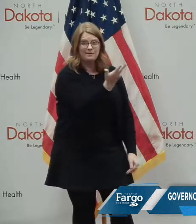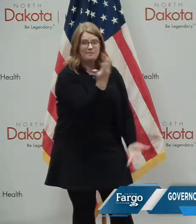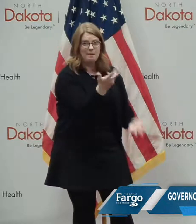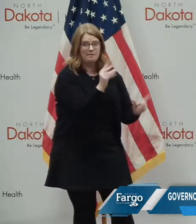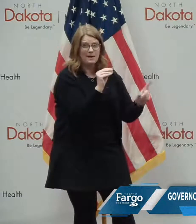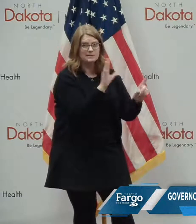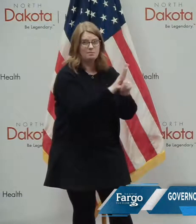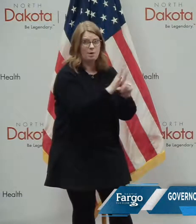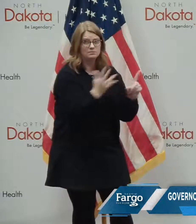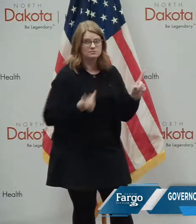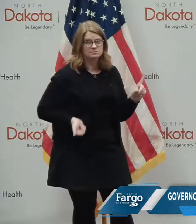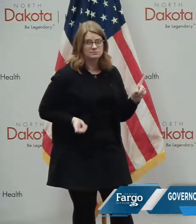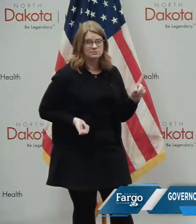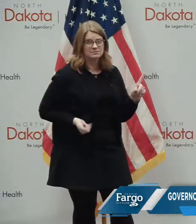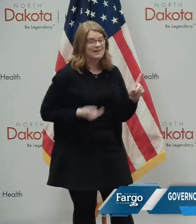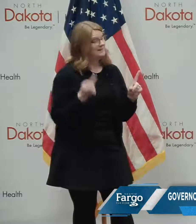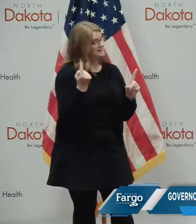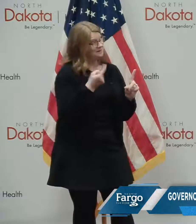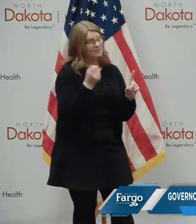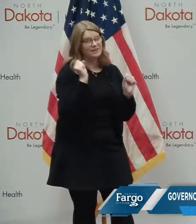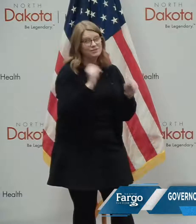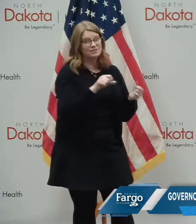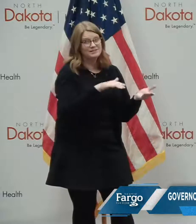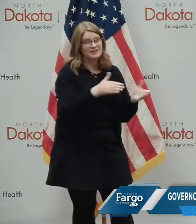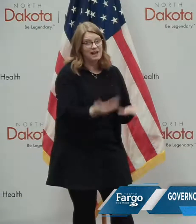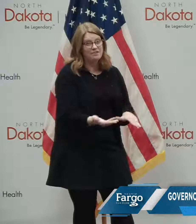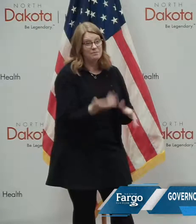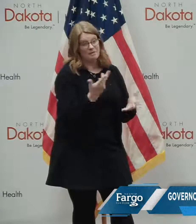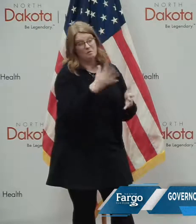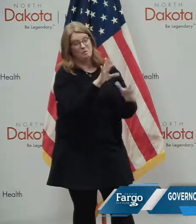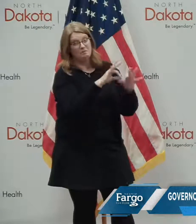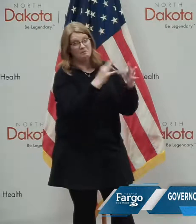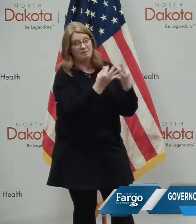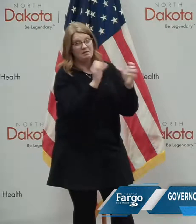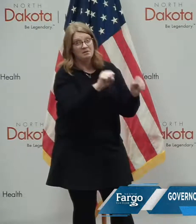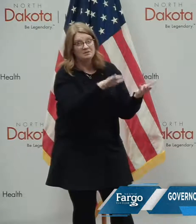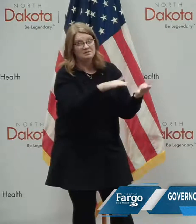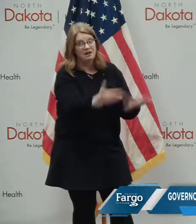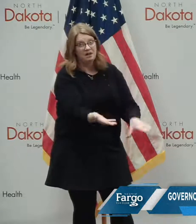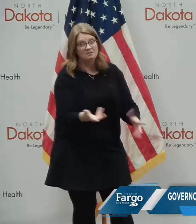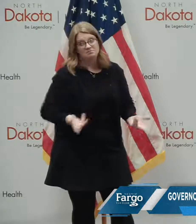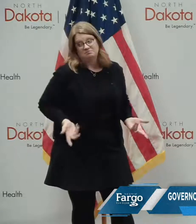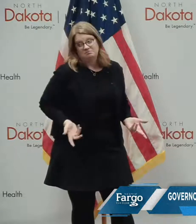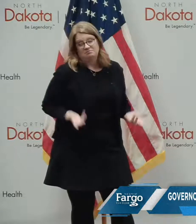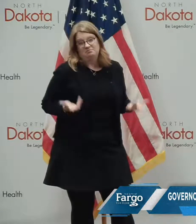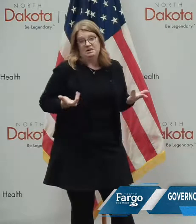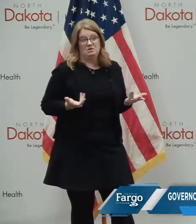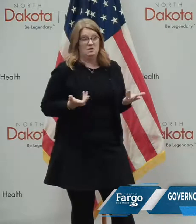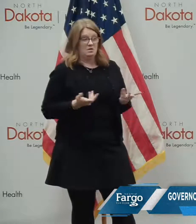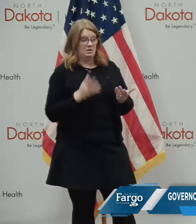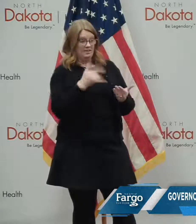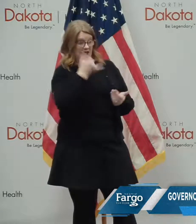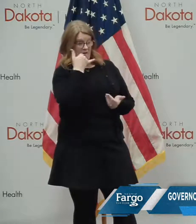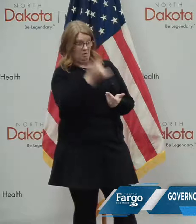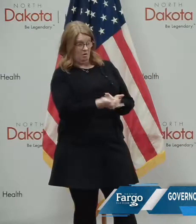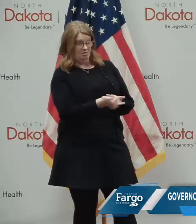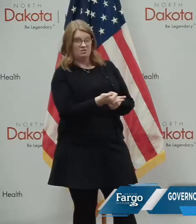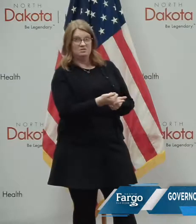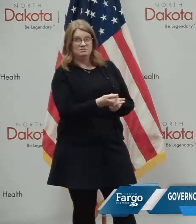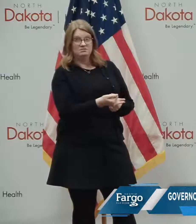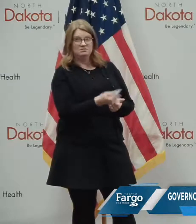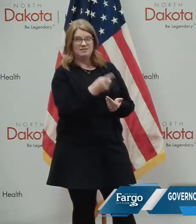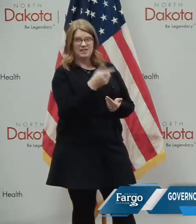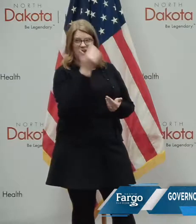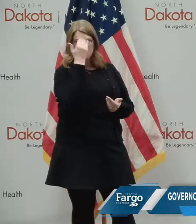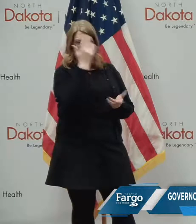something that could be deadly to you or your family member. They don't know when they're calling you if you might have a son or a daughter who's got an immune deficiency.